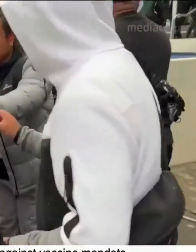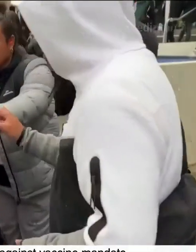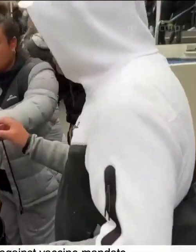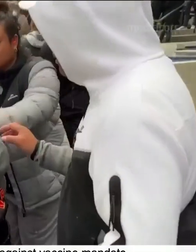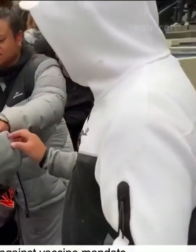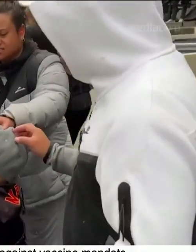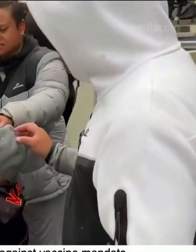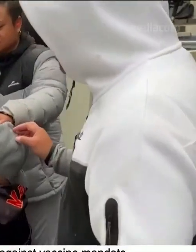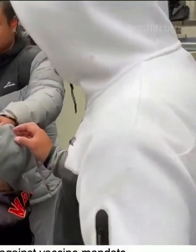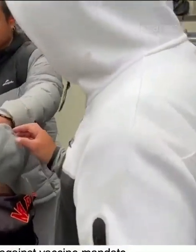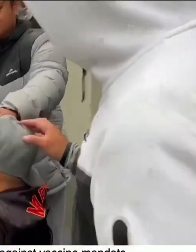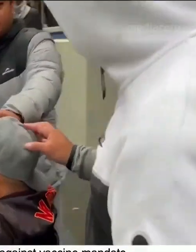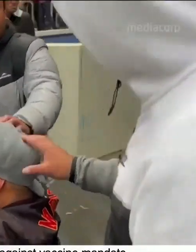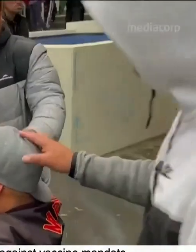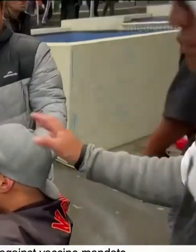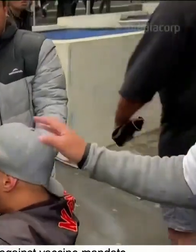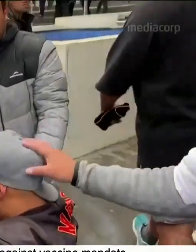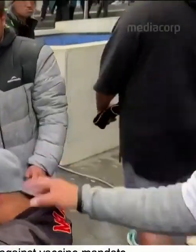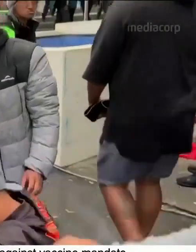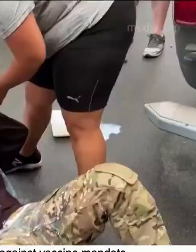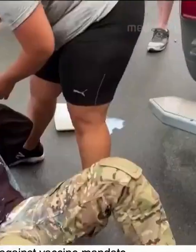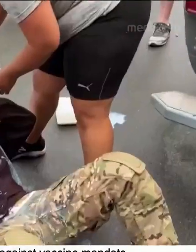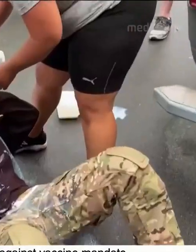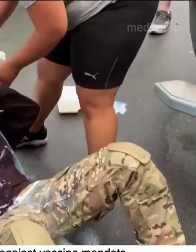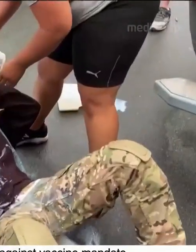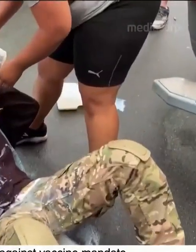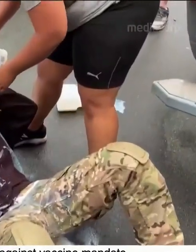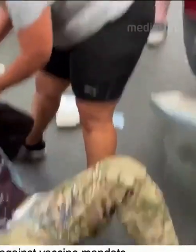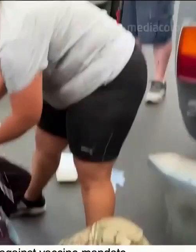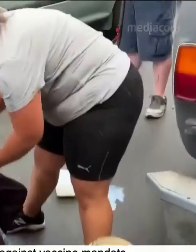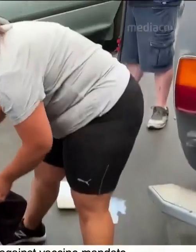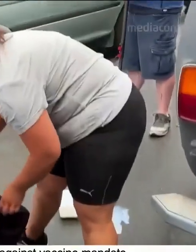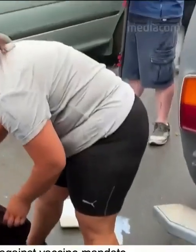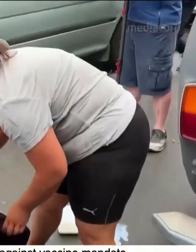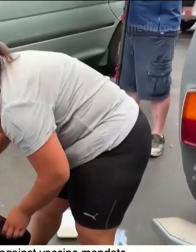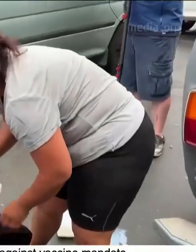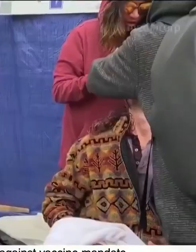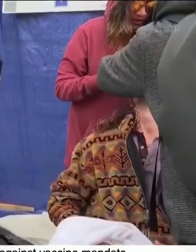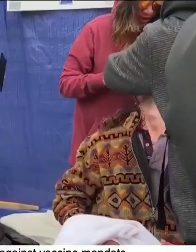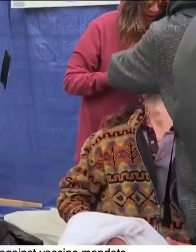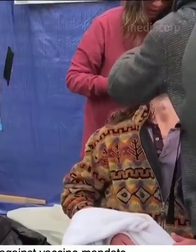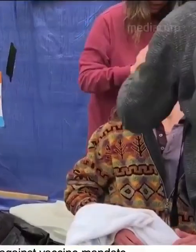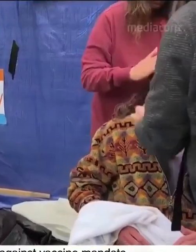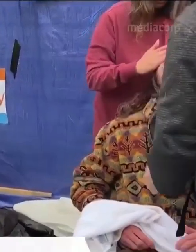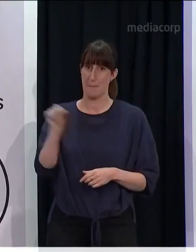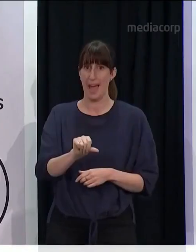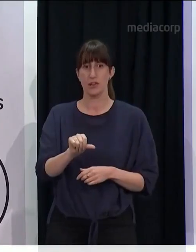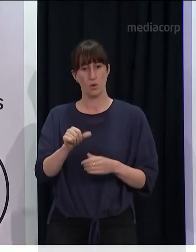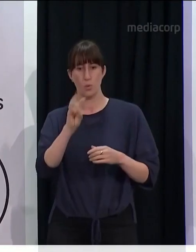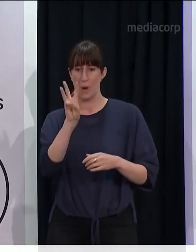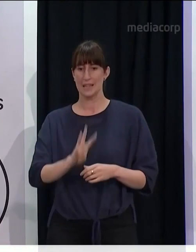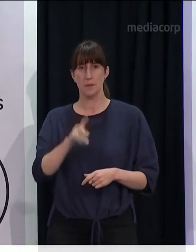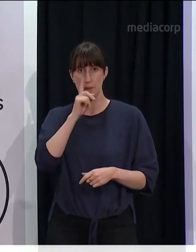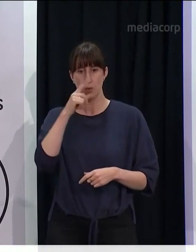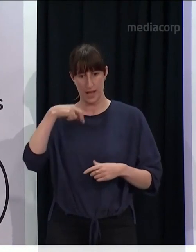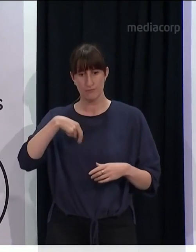chairs, bottles and paint bombs. At least three officers have been injured. 60 people have been arrested. The